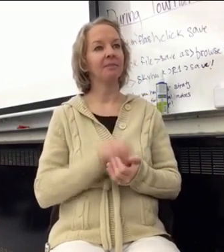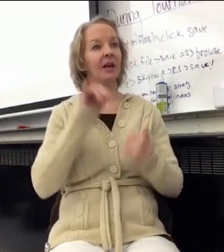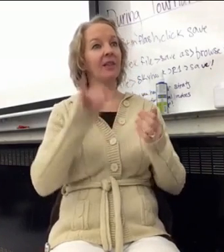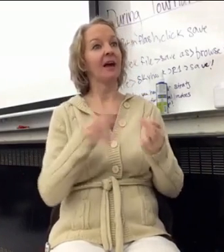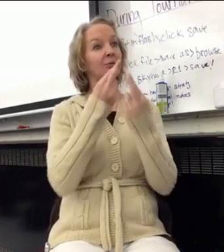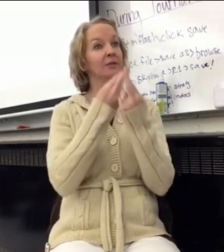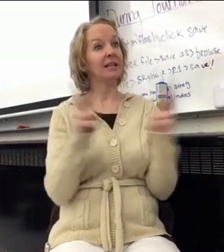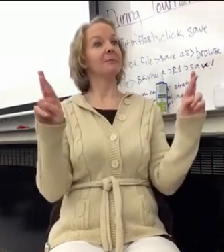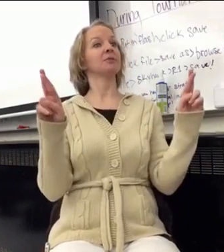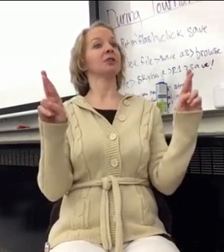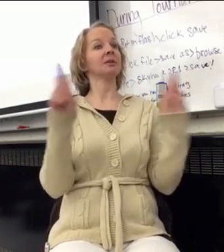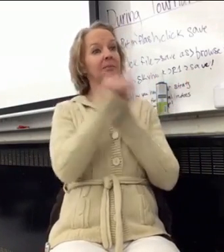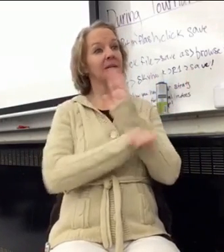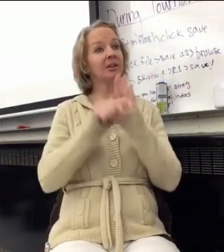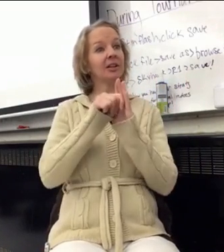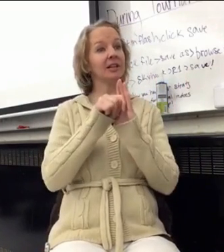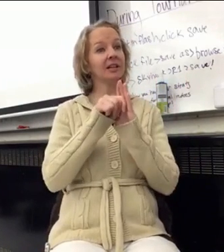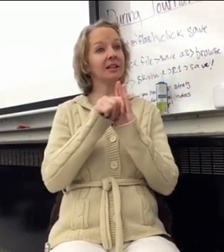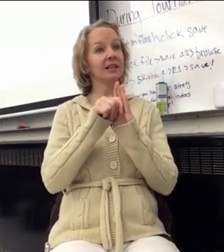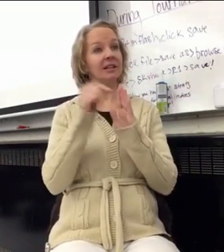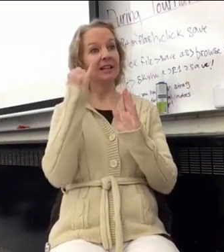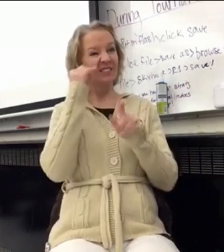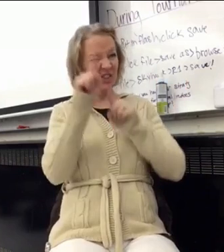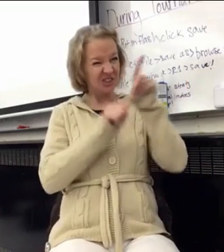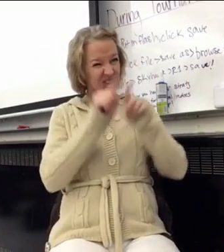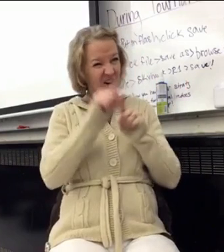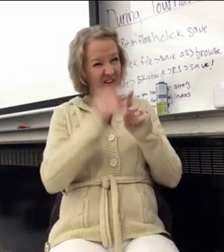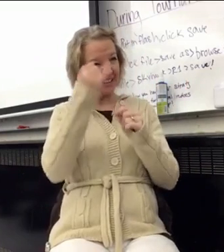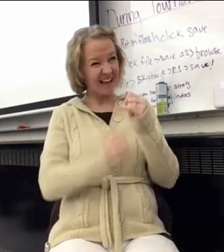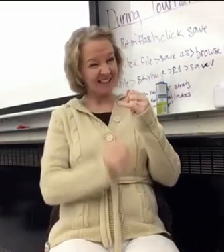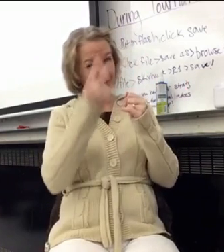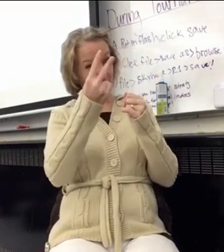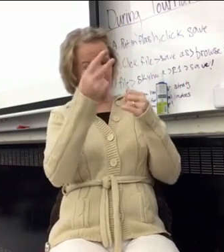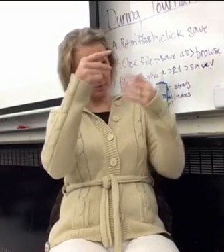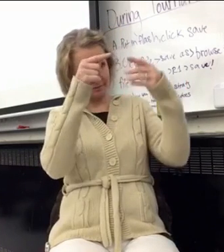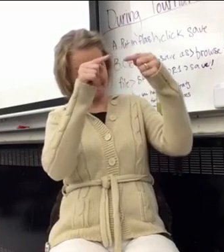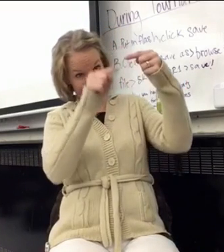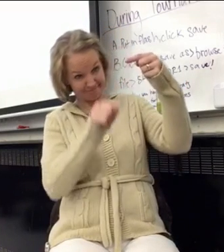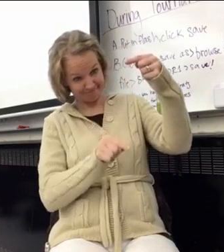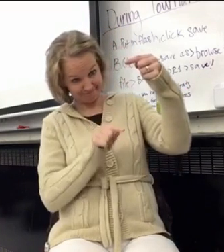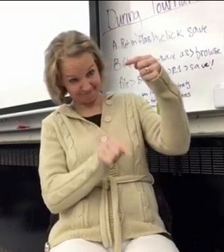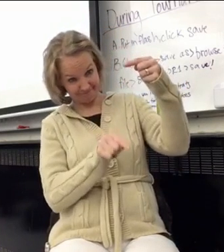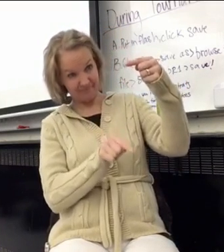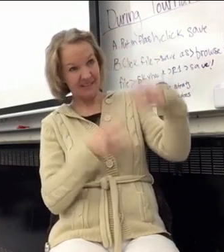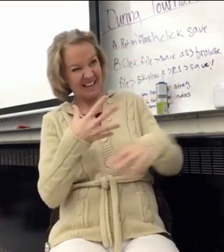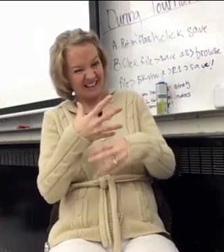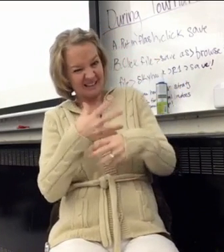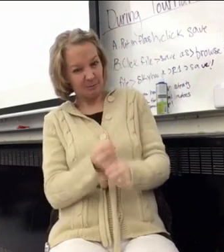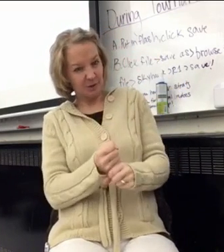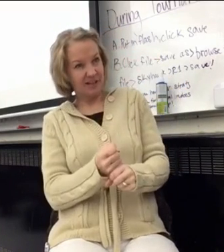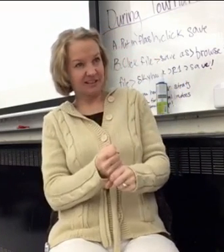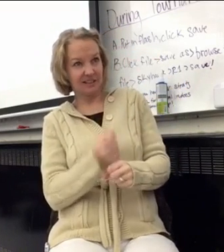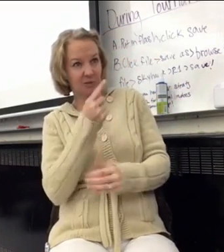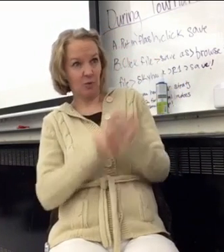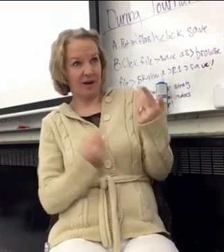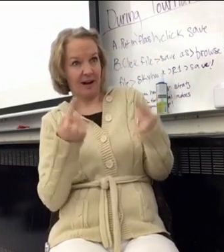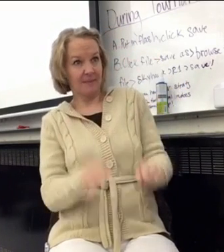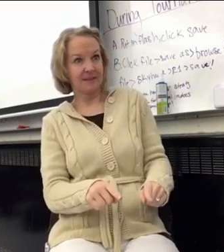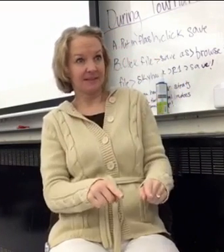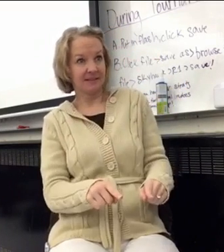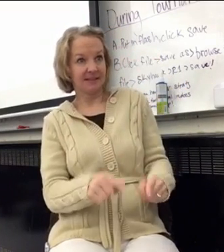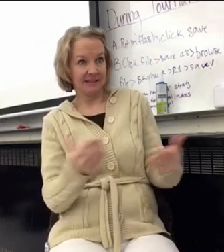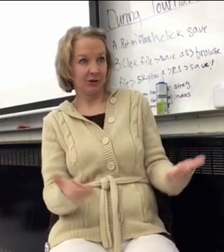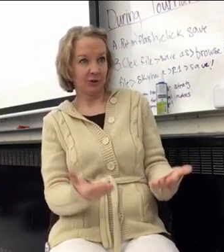redemption period, basically, if you will star the last two bullets, that kind of summarizes what is going to